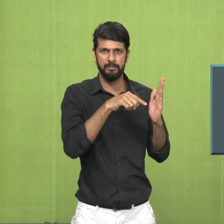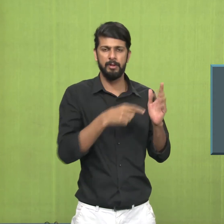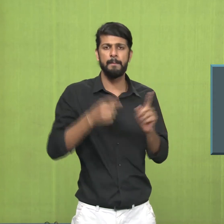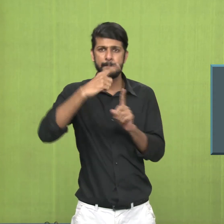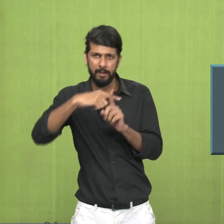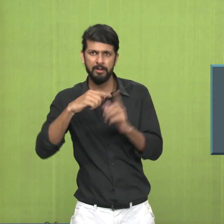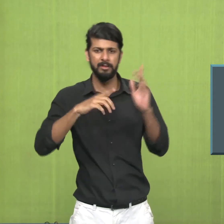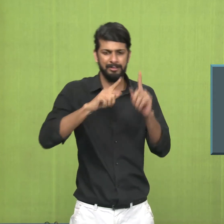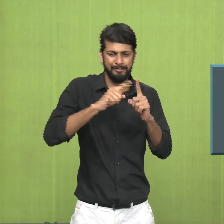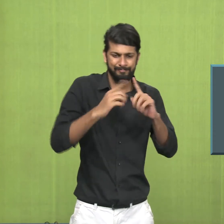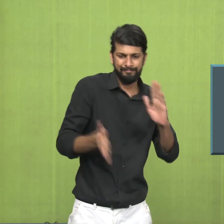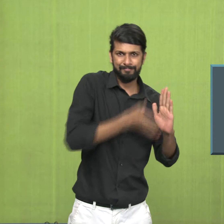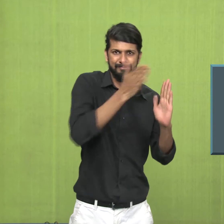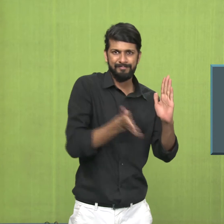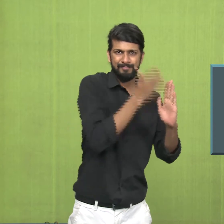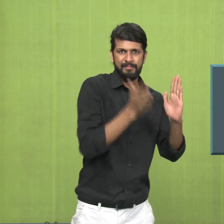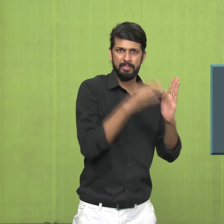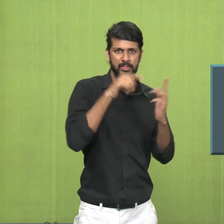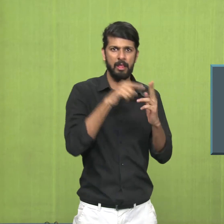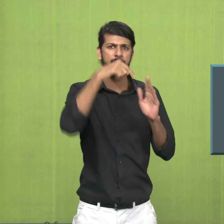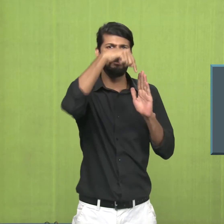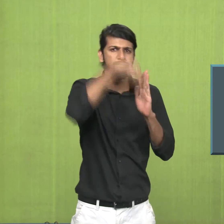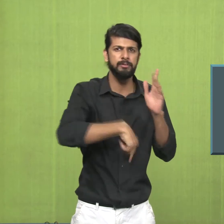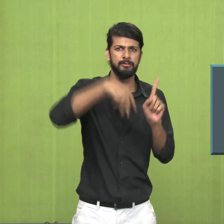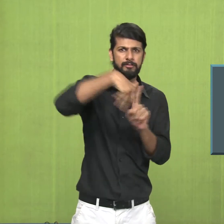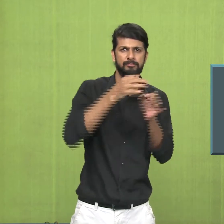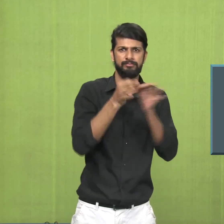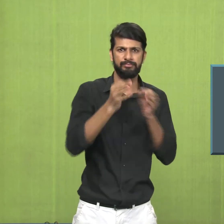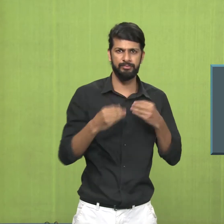First, we will have the background about watercolor as well as tempera.